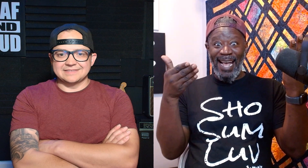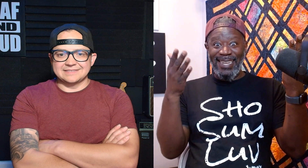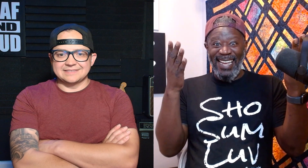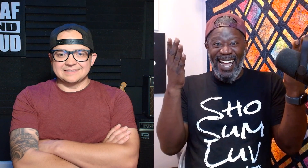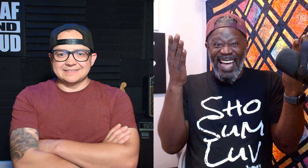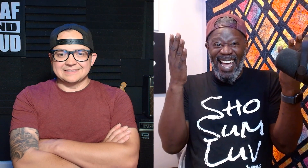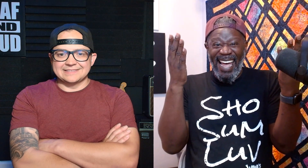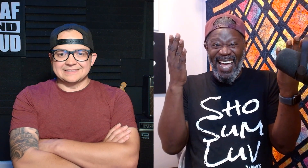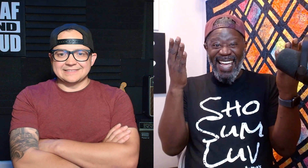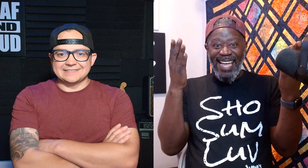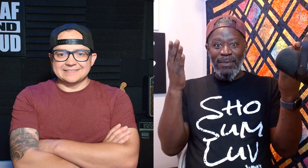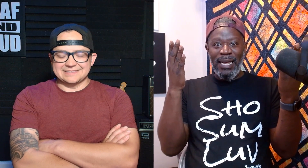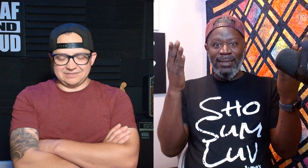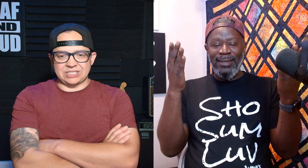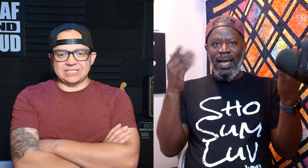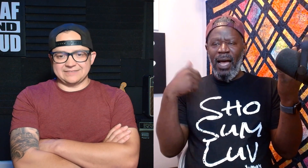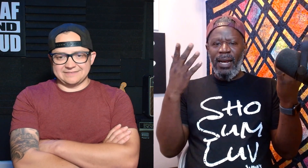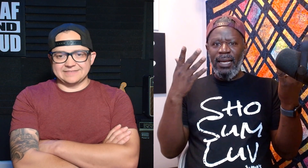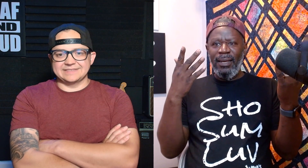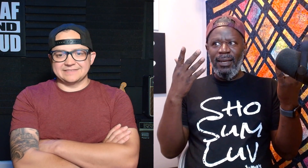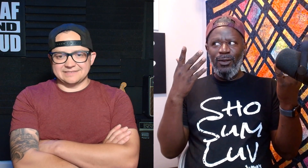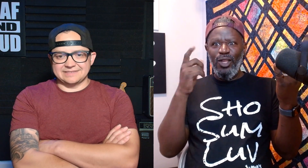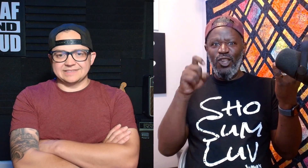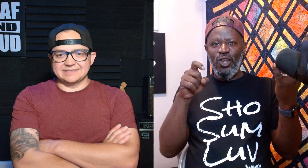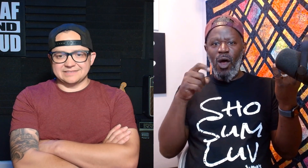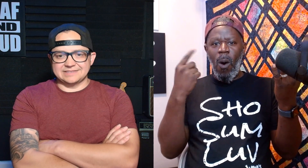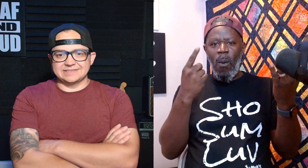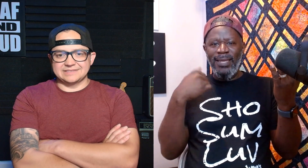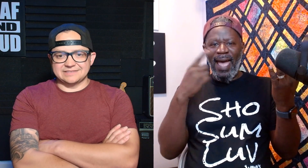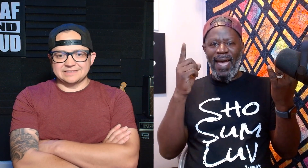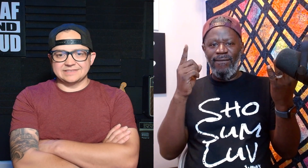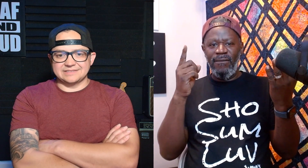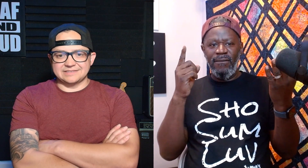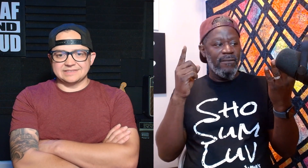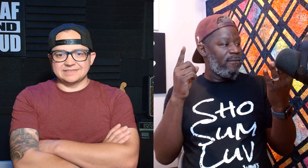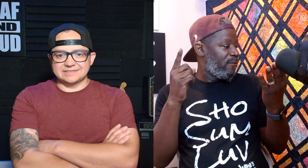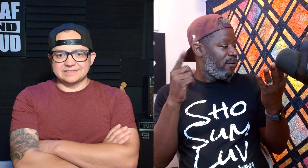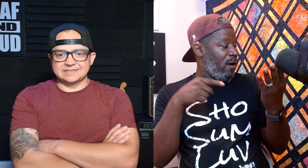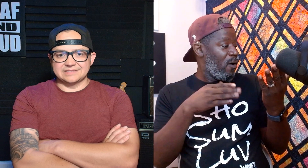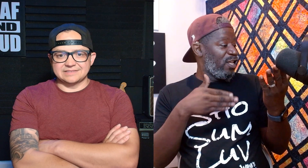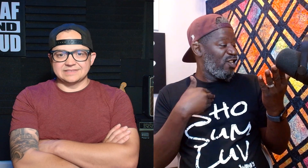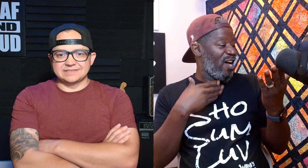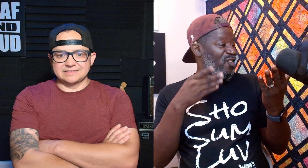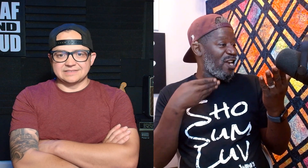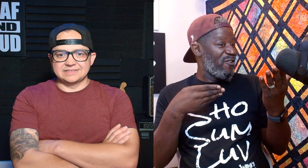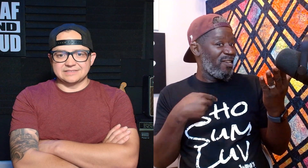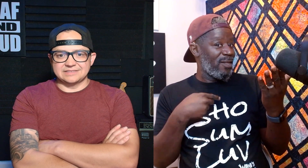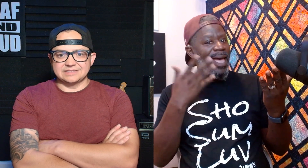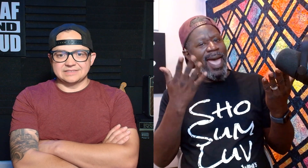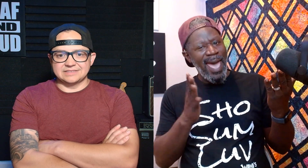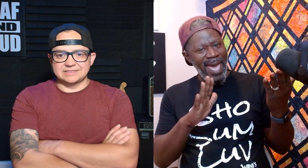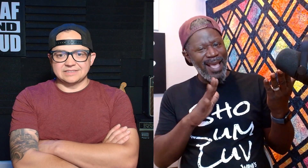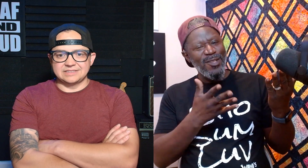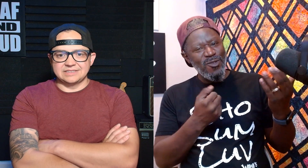What's next? I'm like, it should always have, this is younger